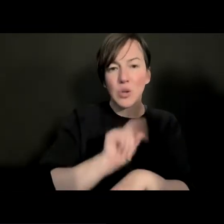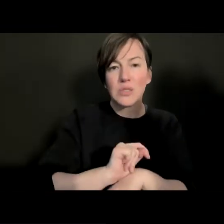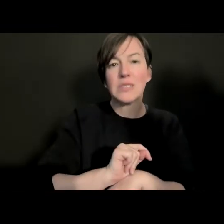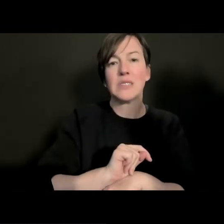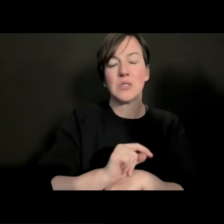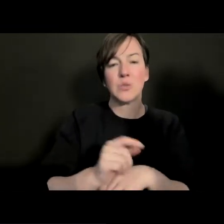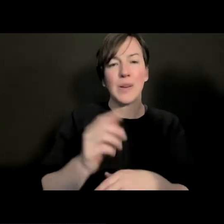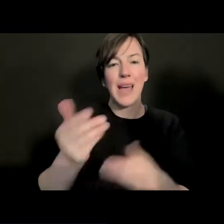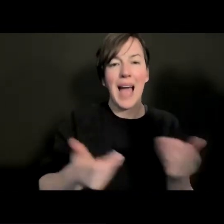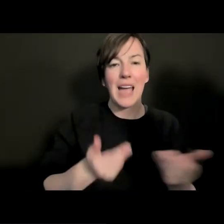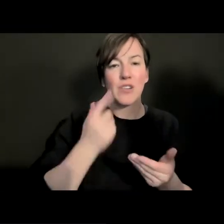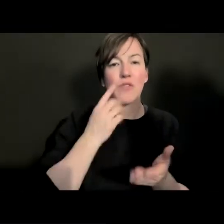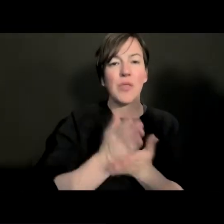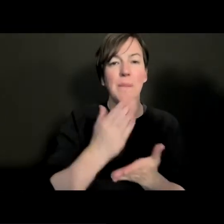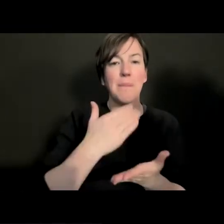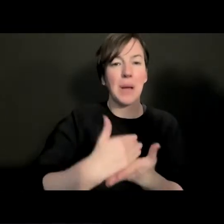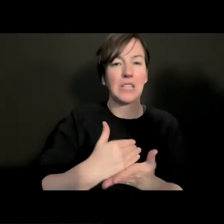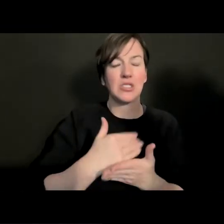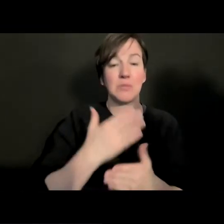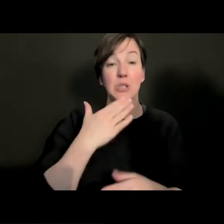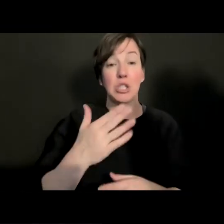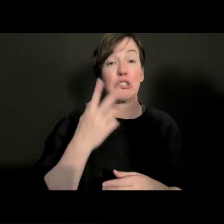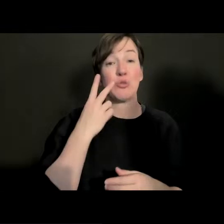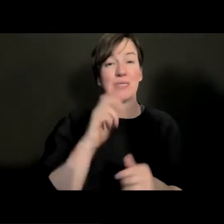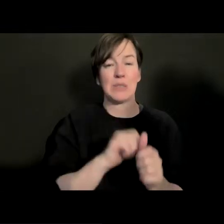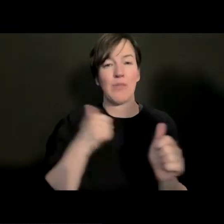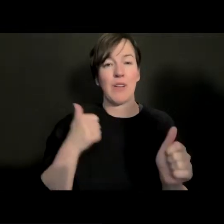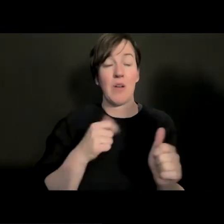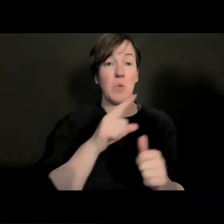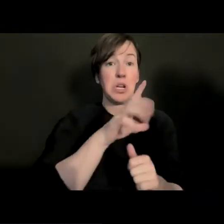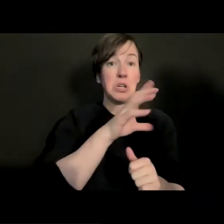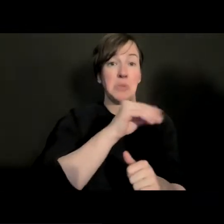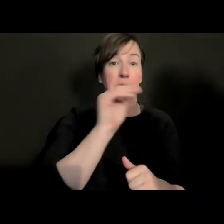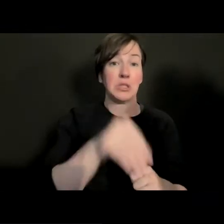good to see that we've kind of gone away from 100%.